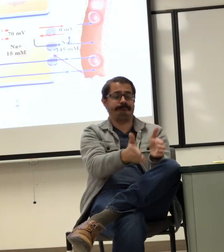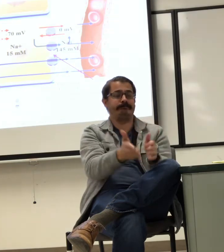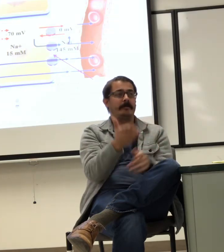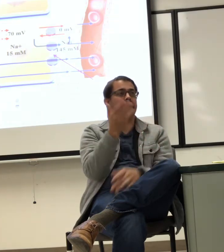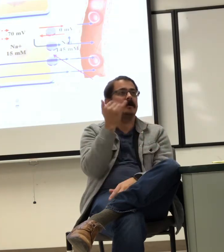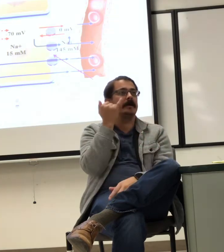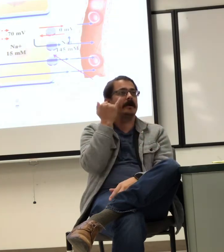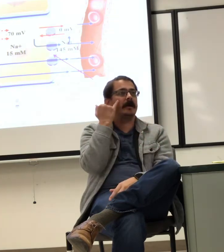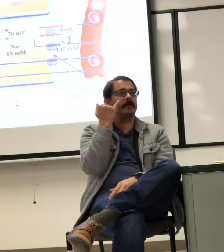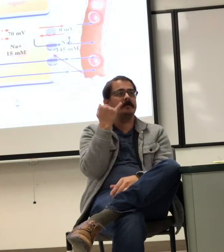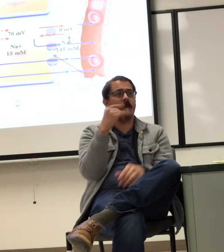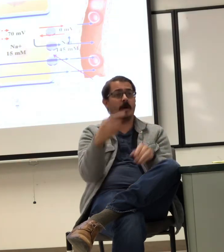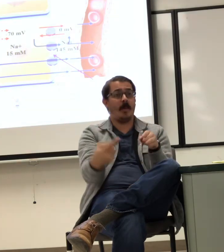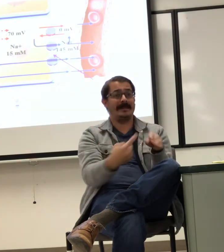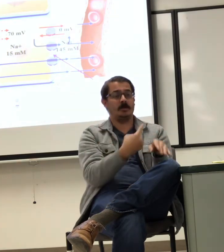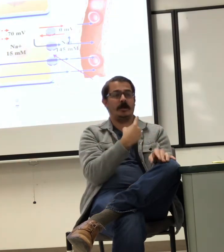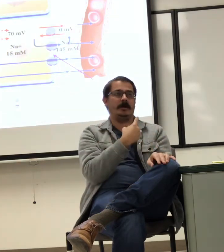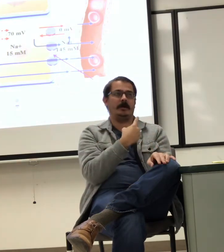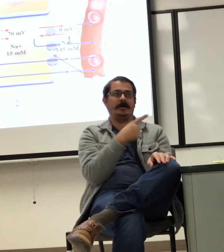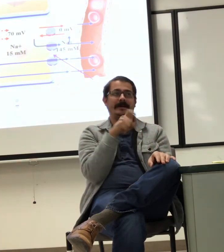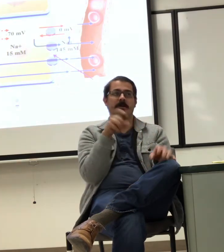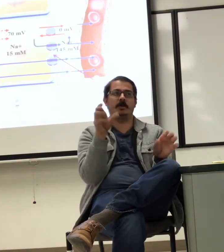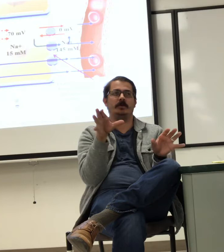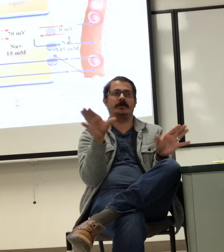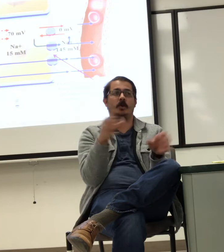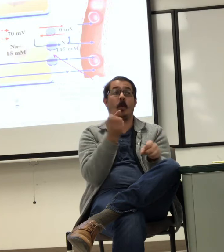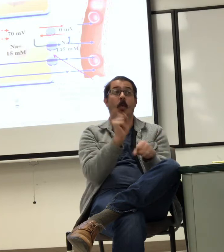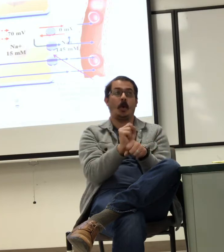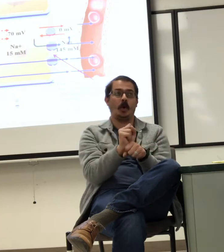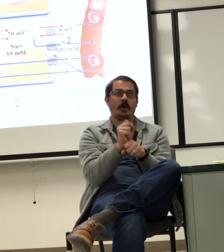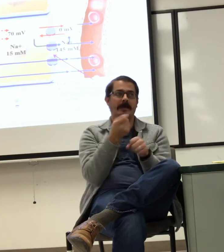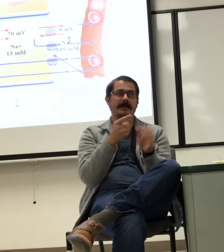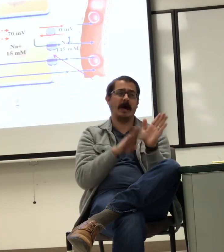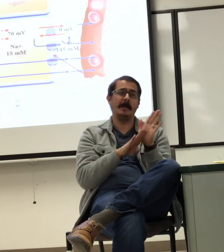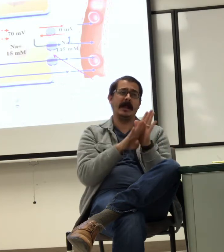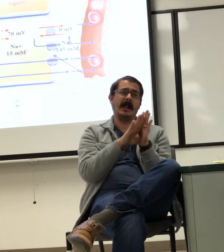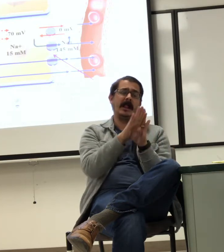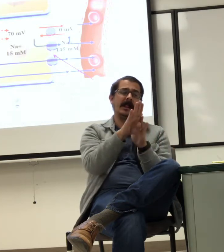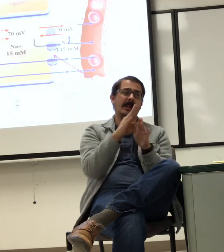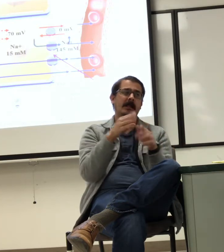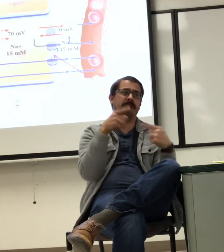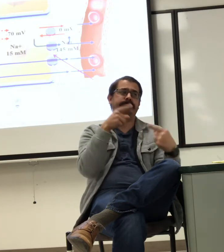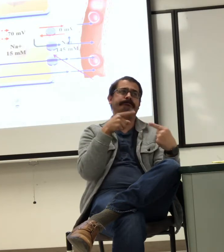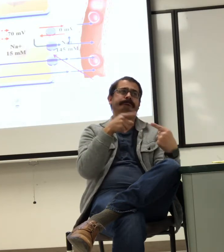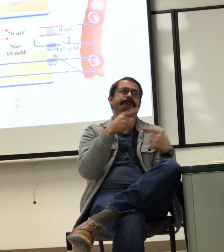want to go across the other side, that you're going to need to do work. That's uphill.